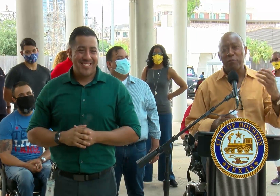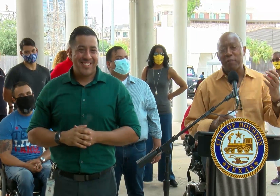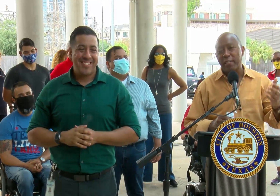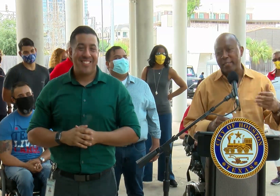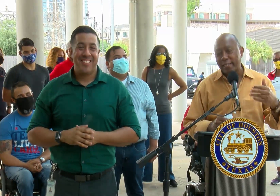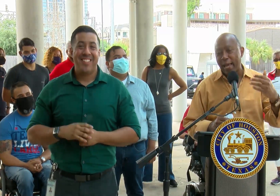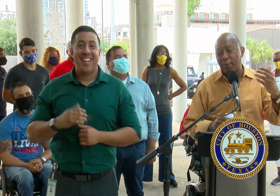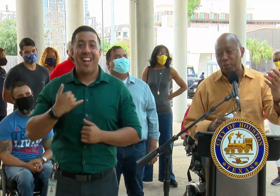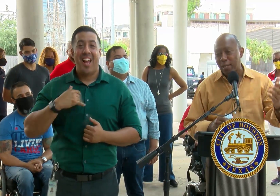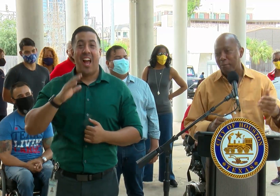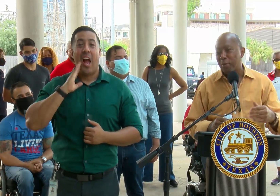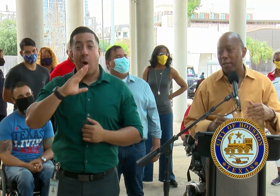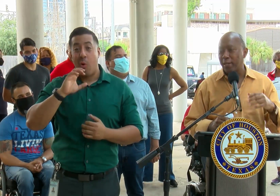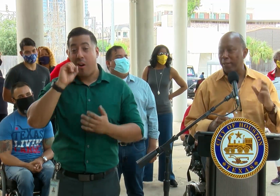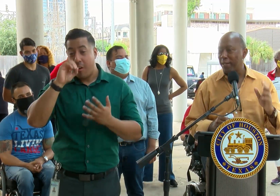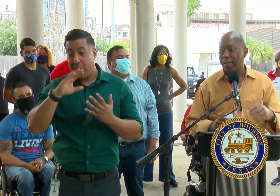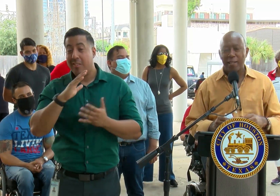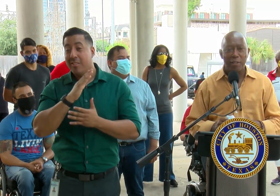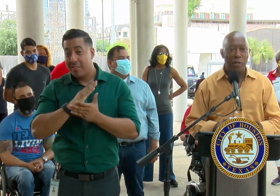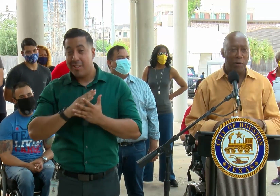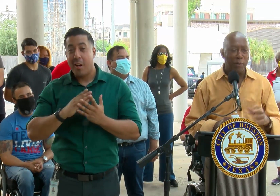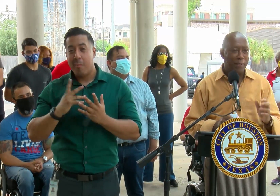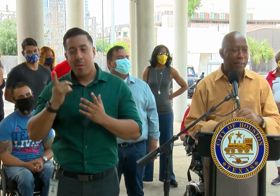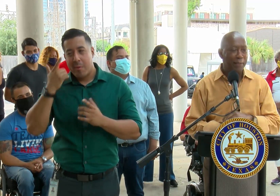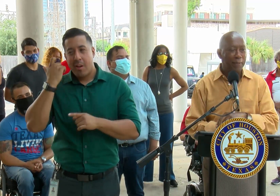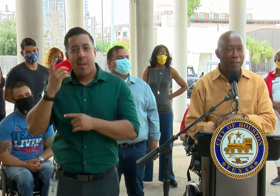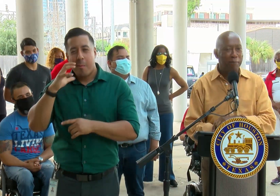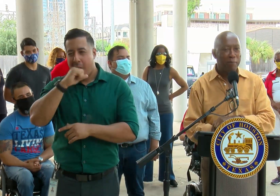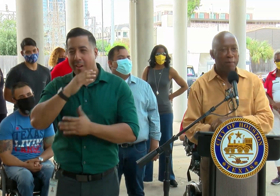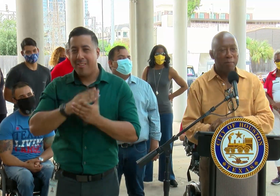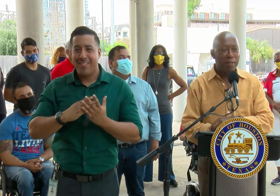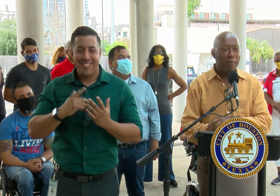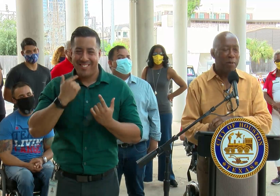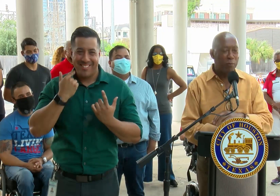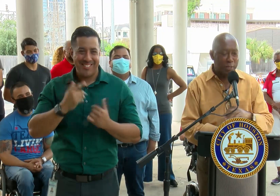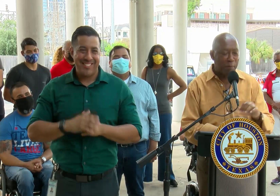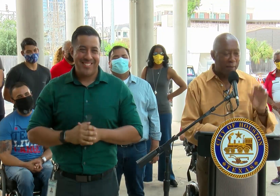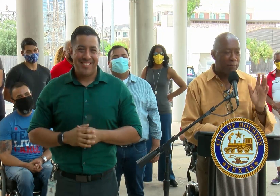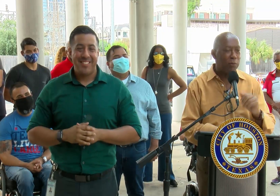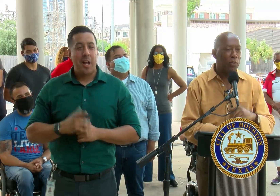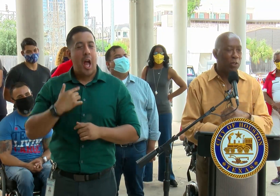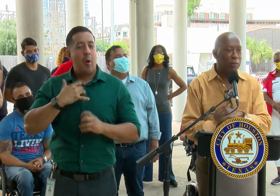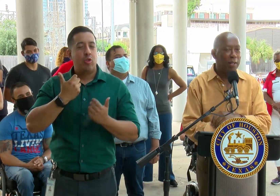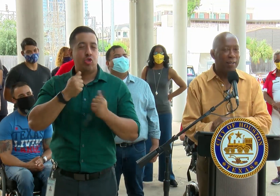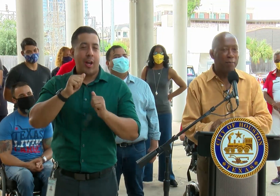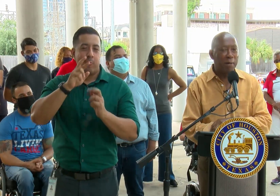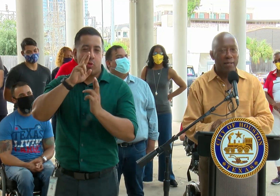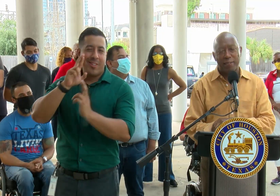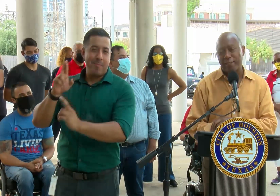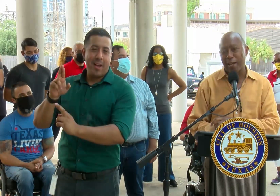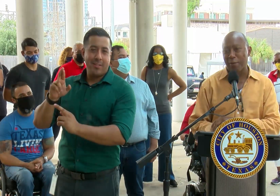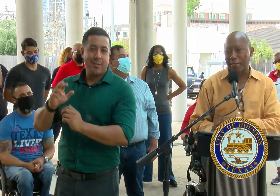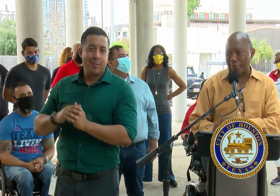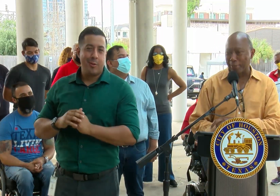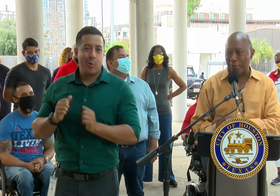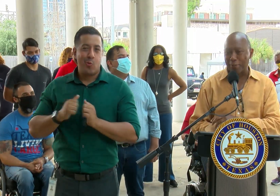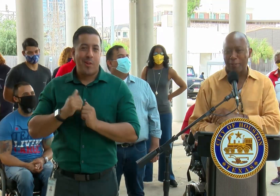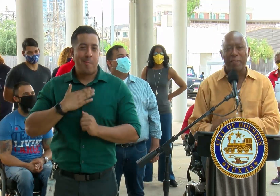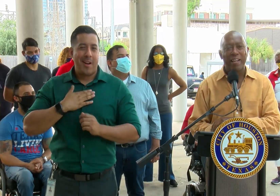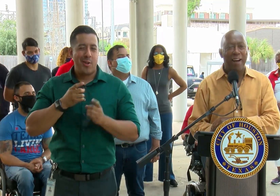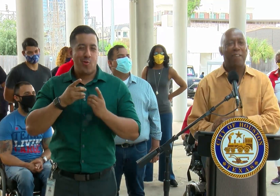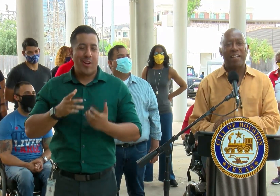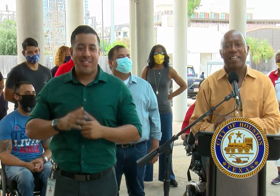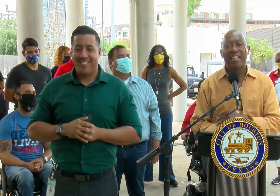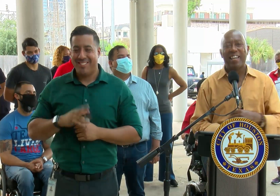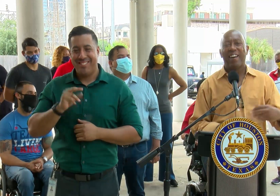I would fill in the gaps, but you know, being respectful, you know, of my director. You know.